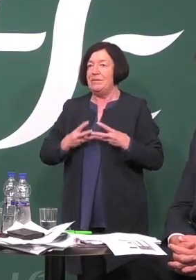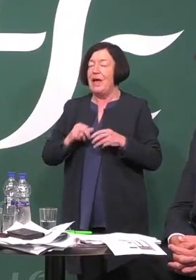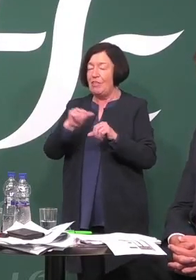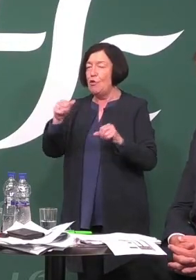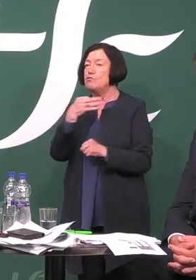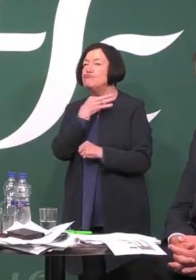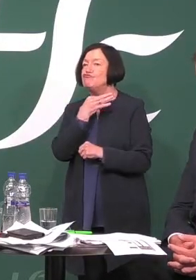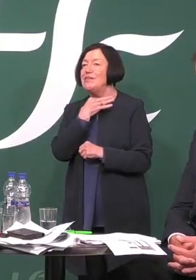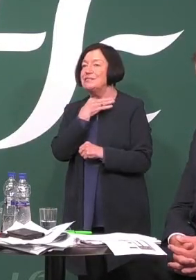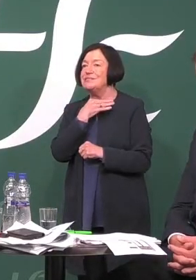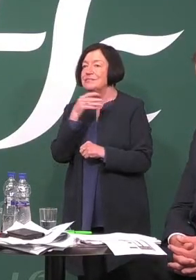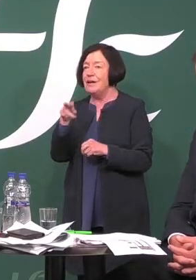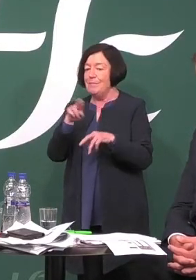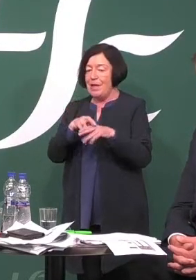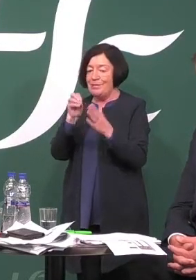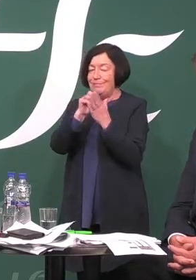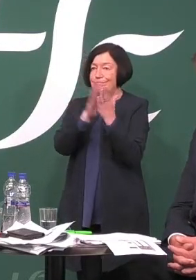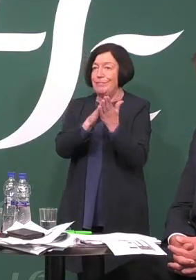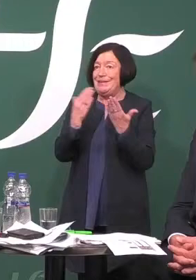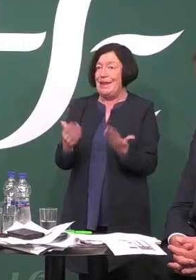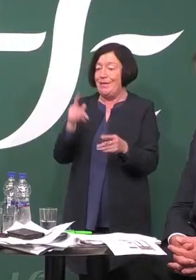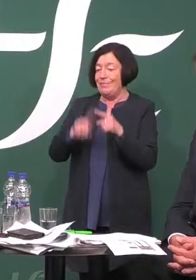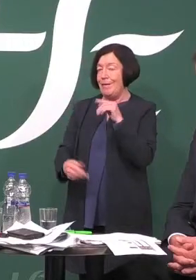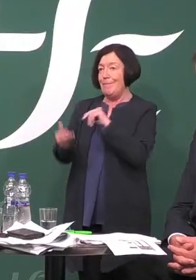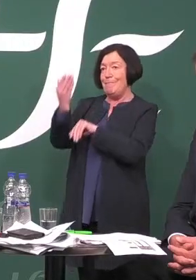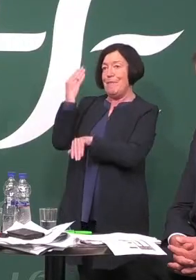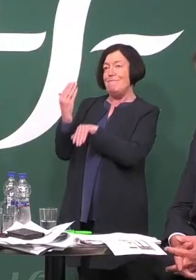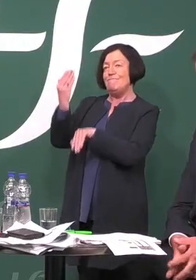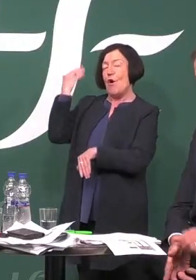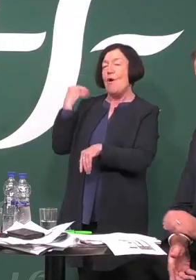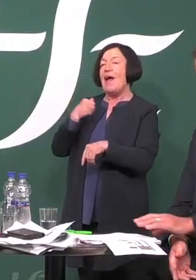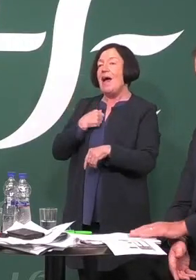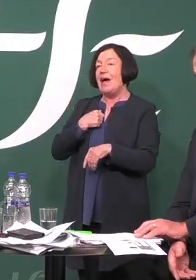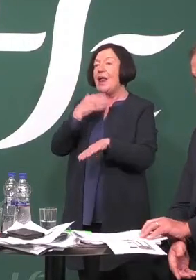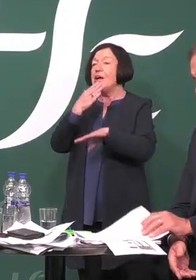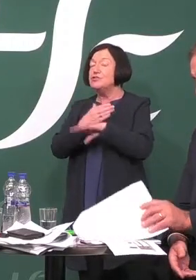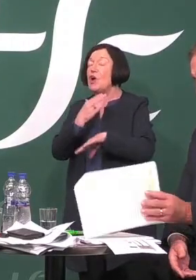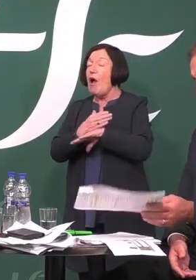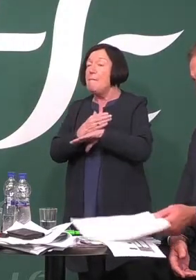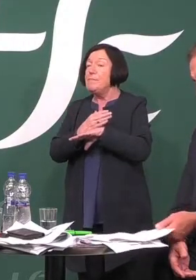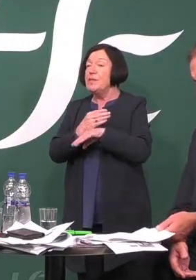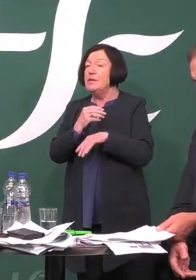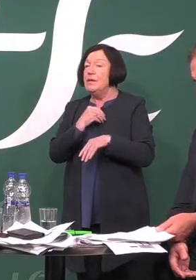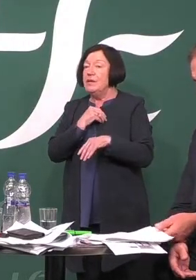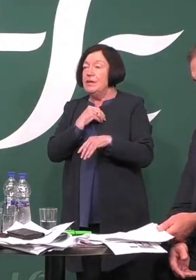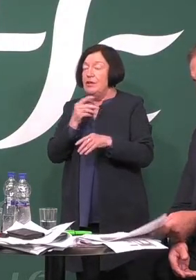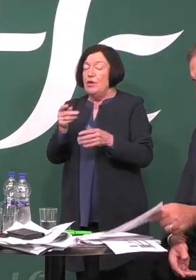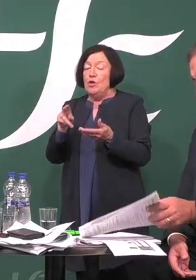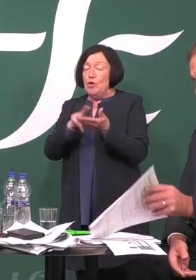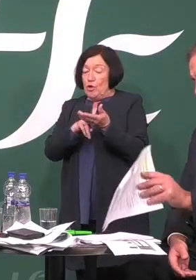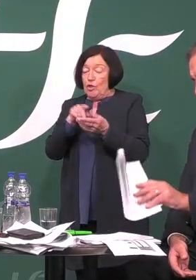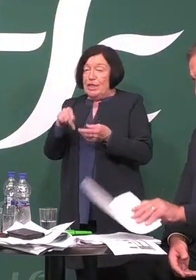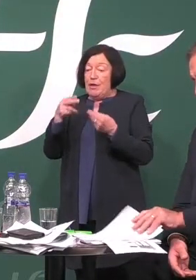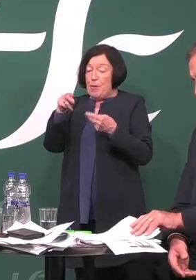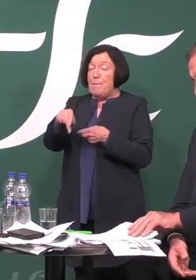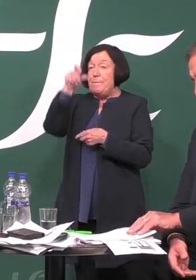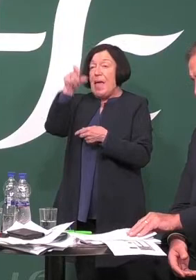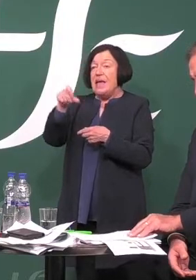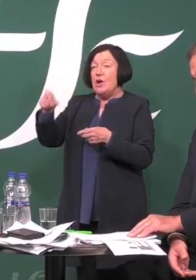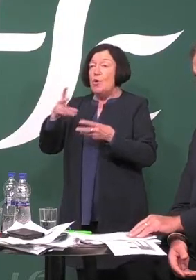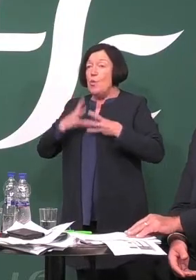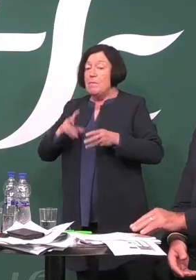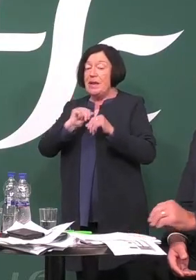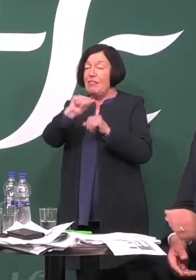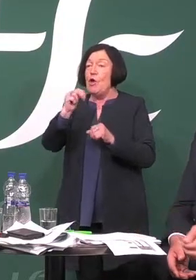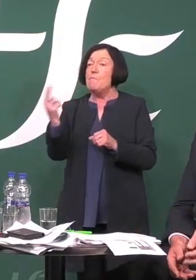risks are better documented now than they were before. And our task is to balance the core requirement of women